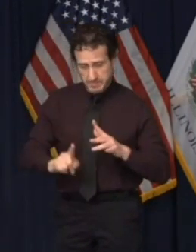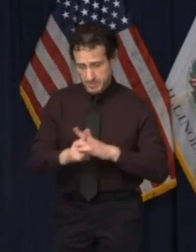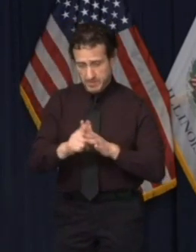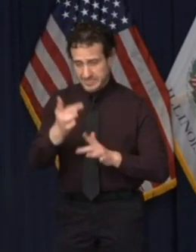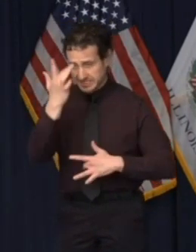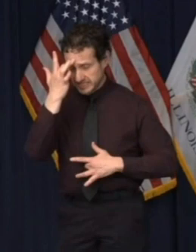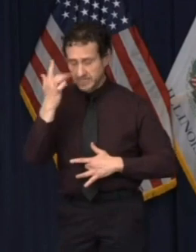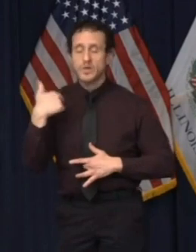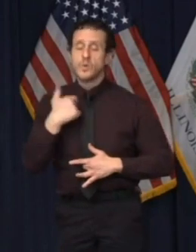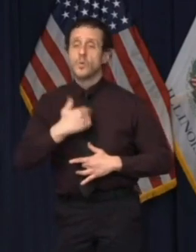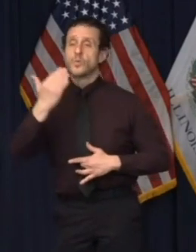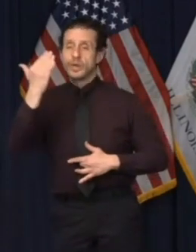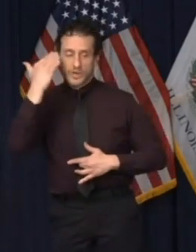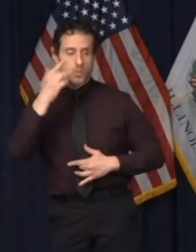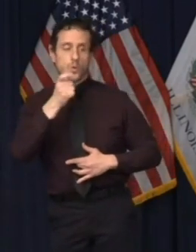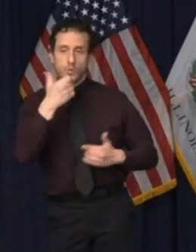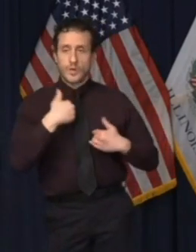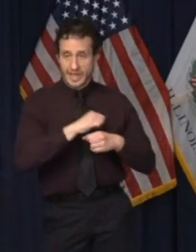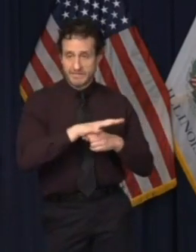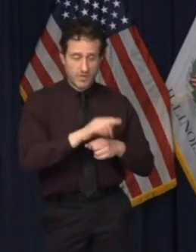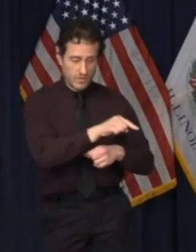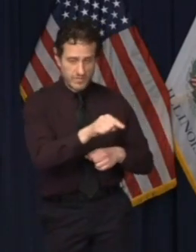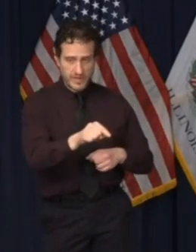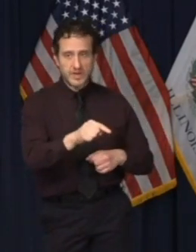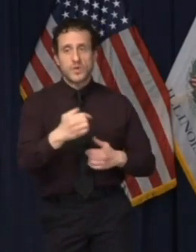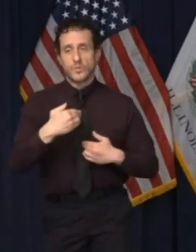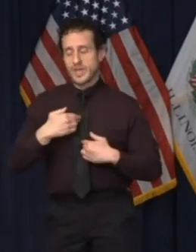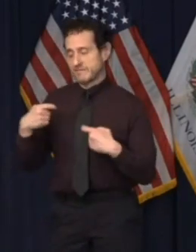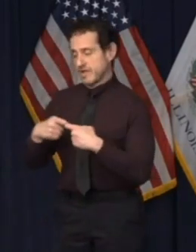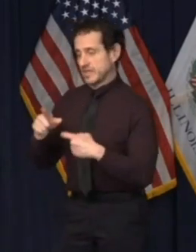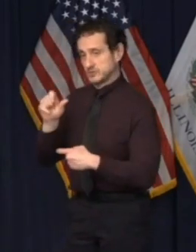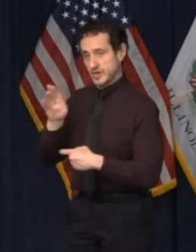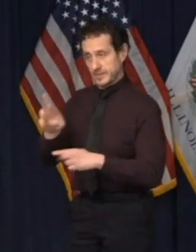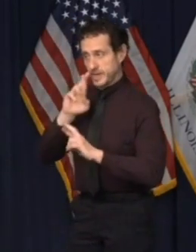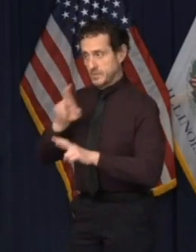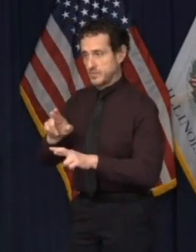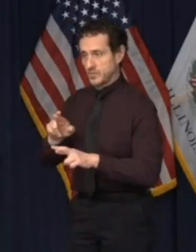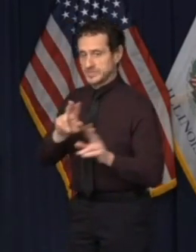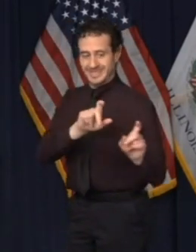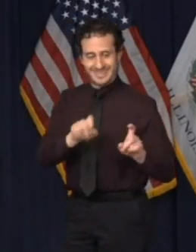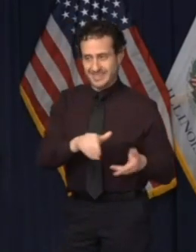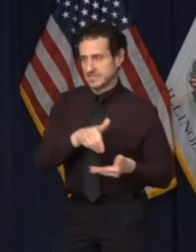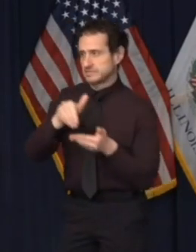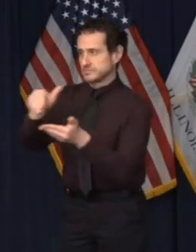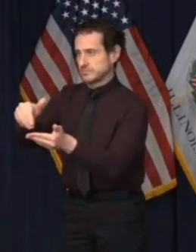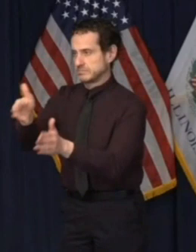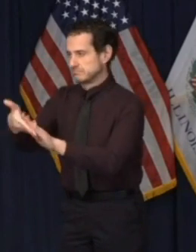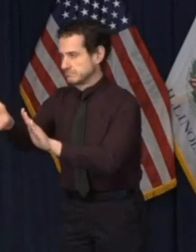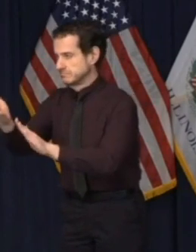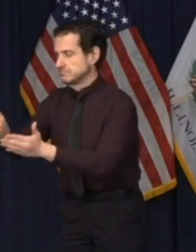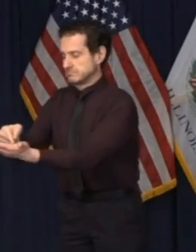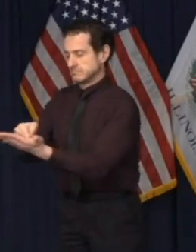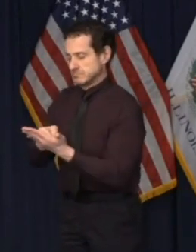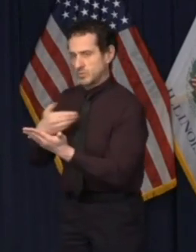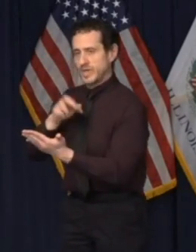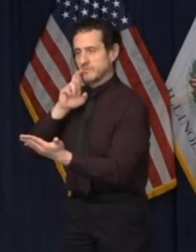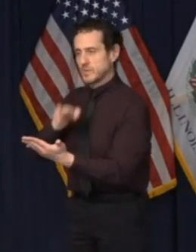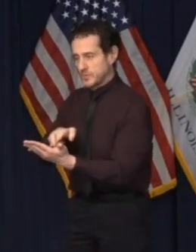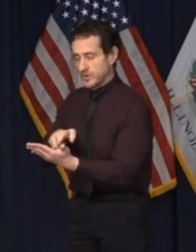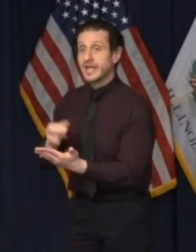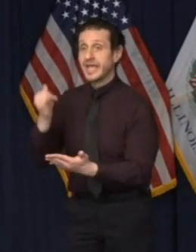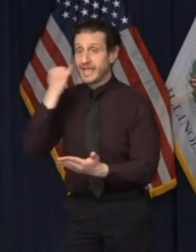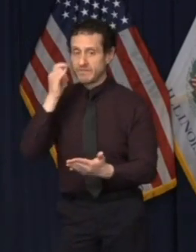of the positive cases through our electronic lab reports that come to us, and also we have an outbreak reporting